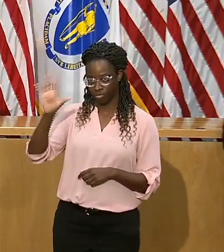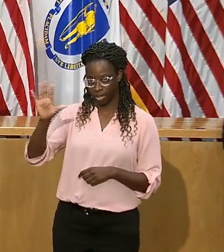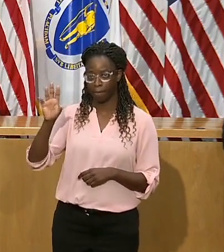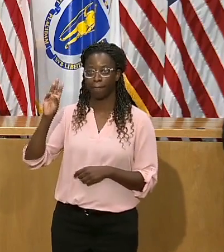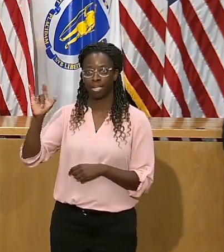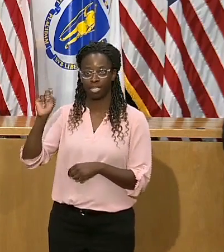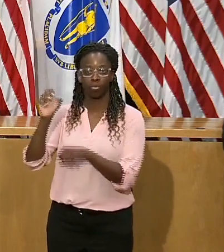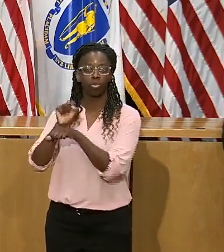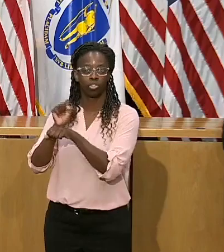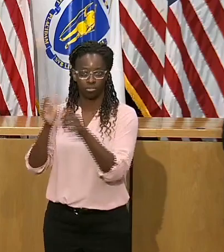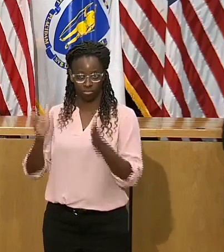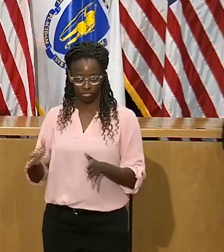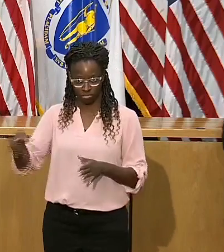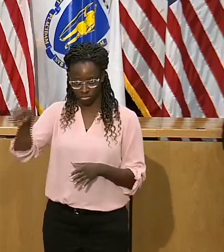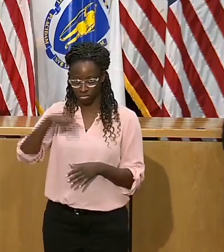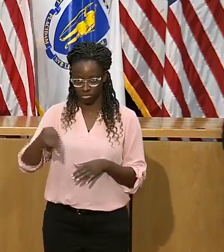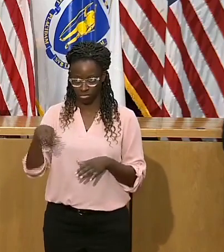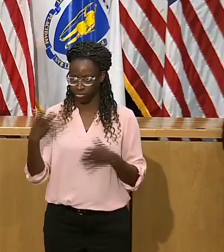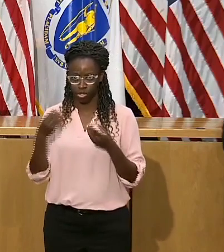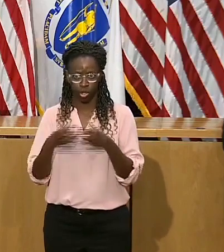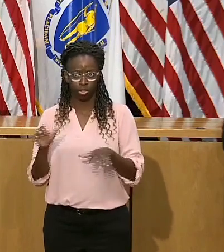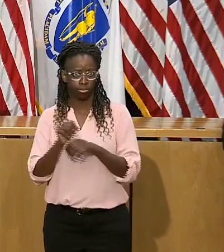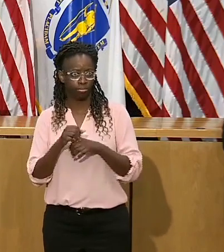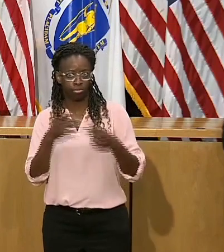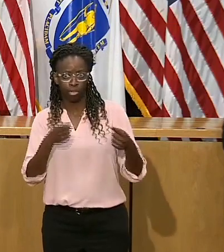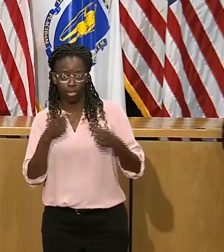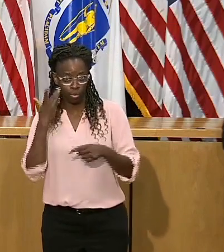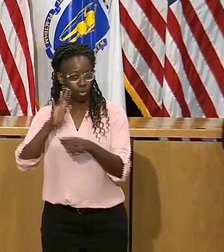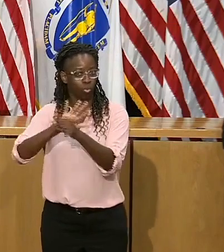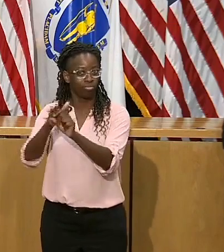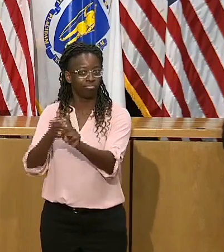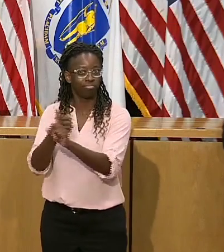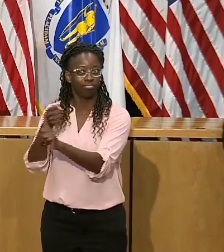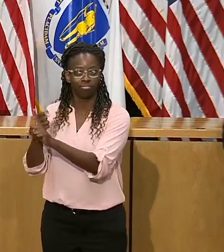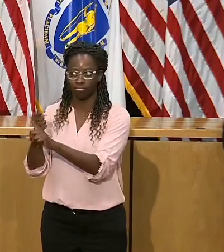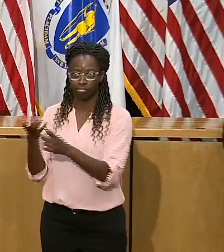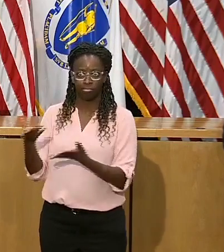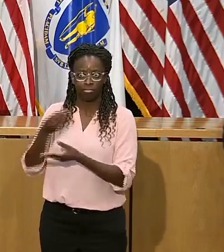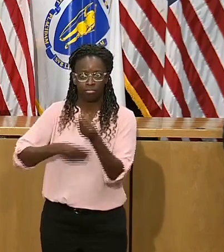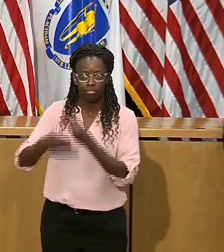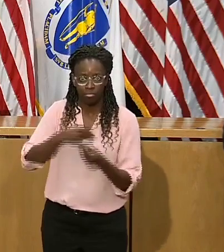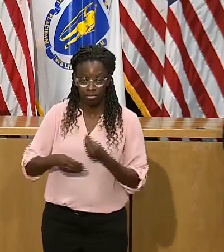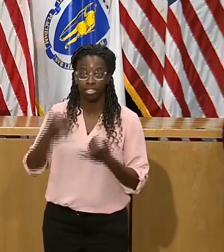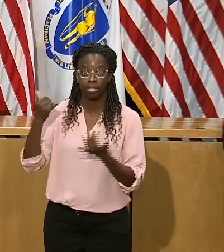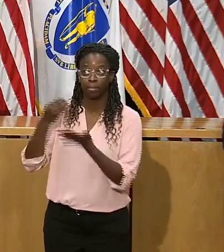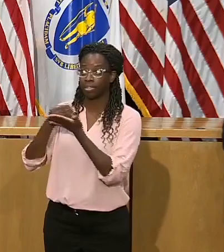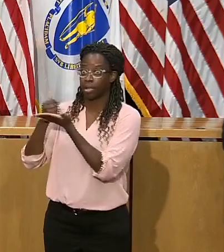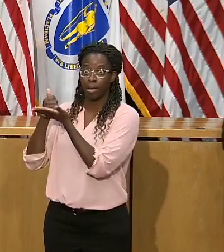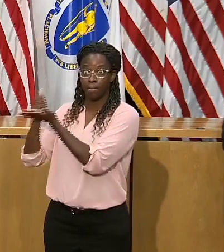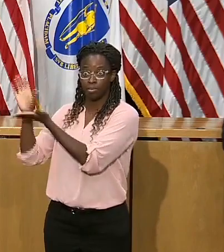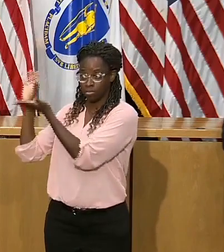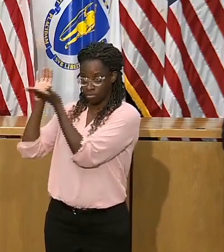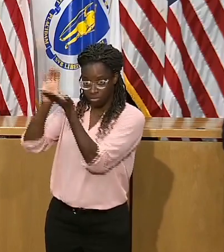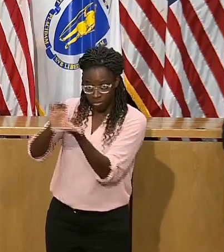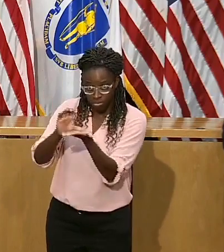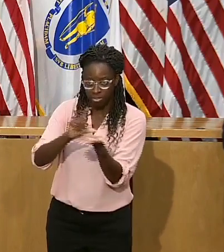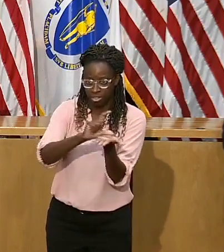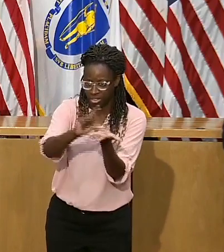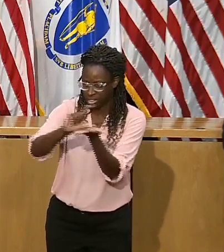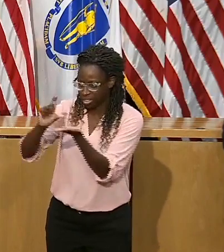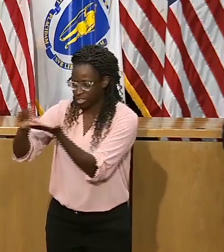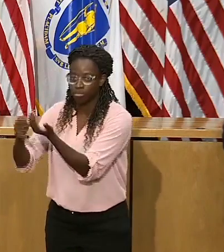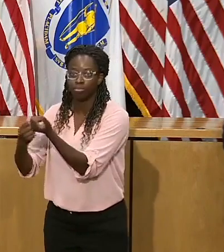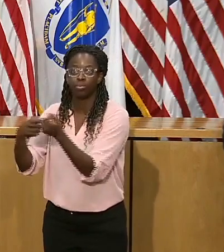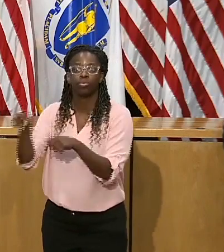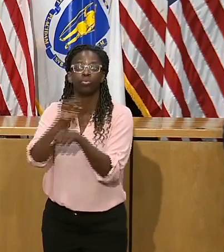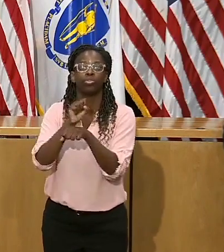This package allows us to leverage new and existing programs to give small businesses capital support and technical assistance.